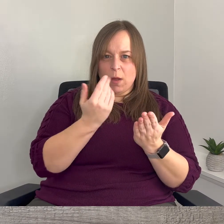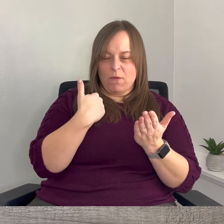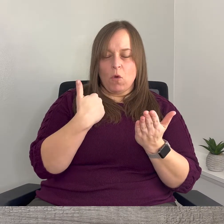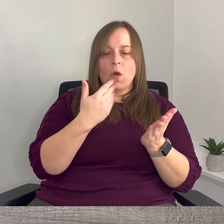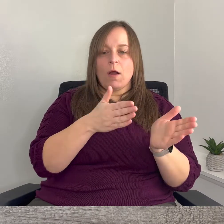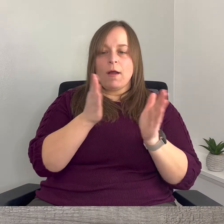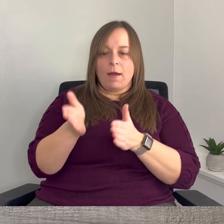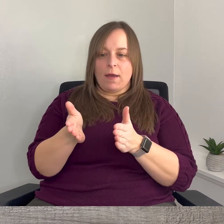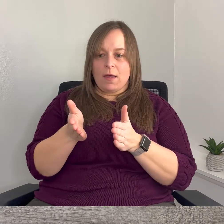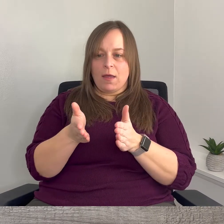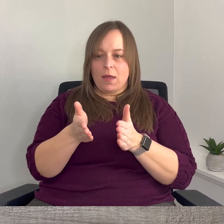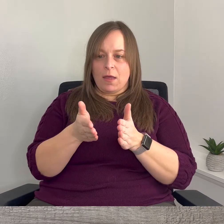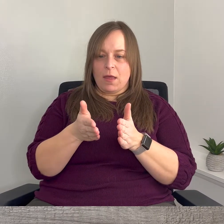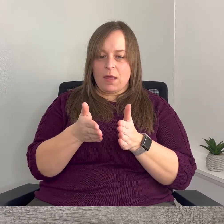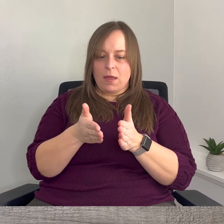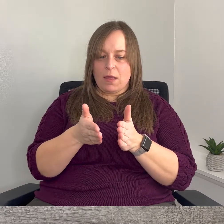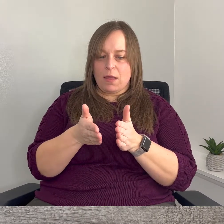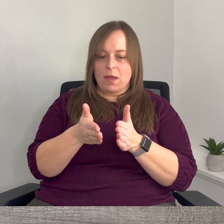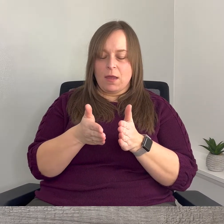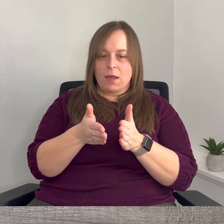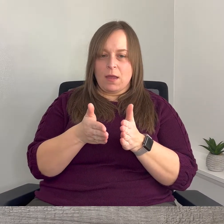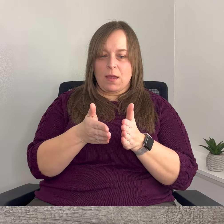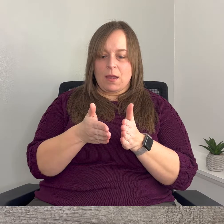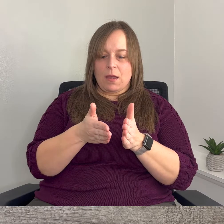workbook there that you saw. And then